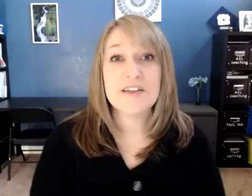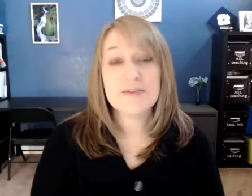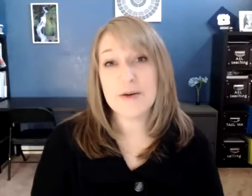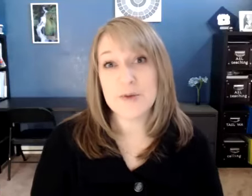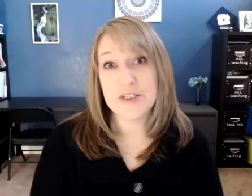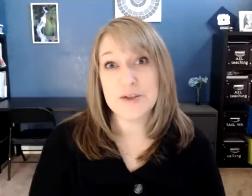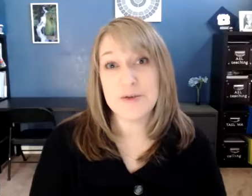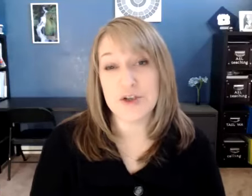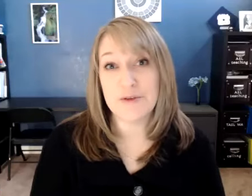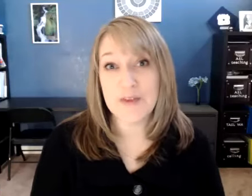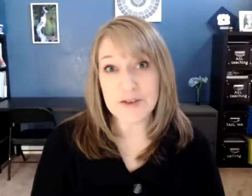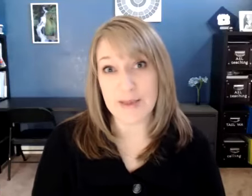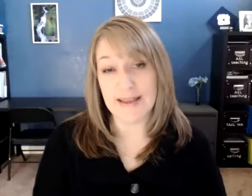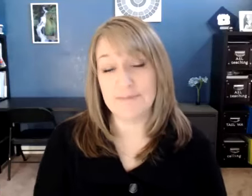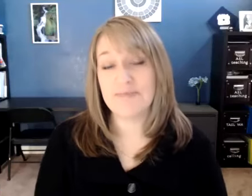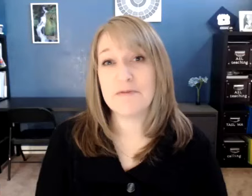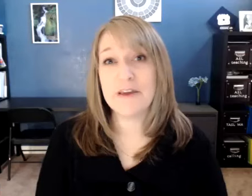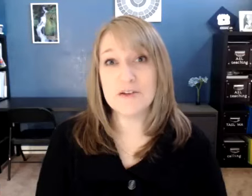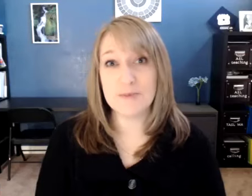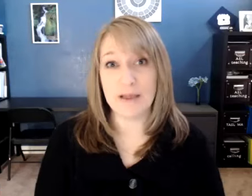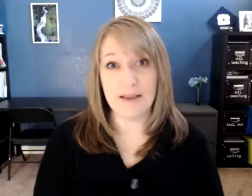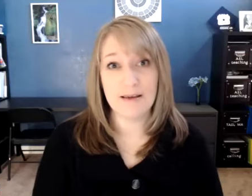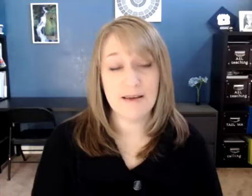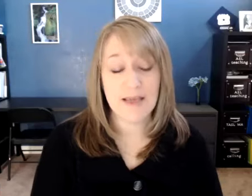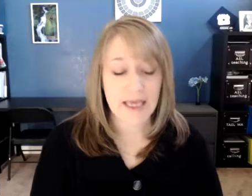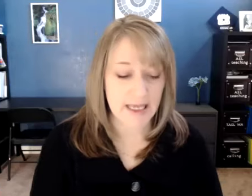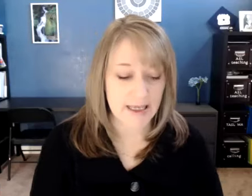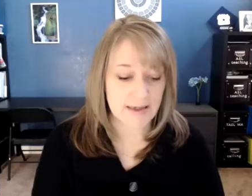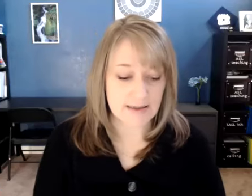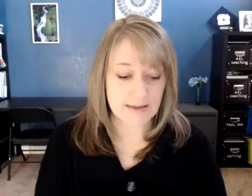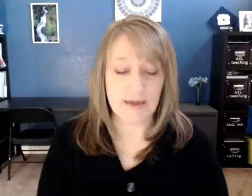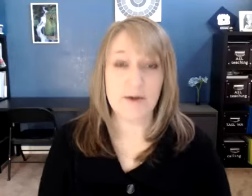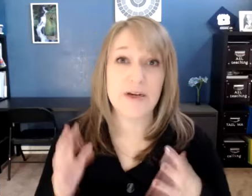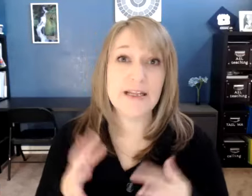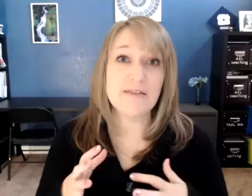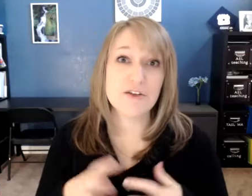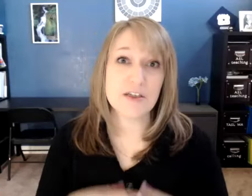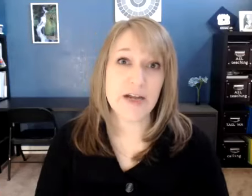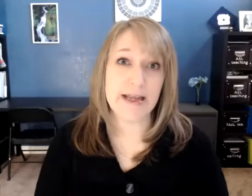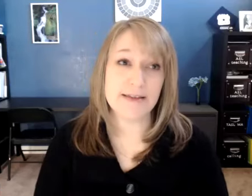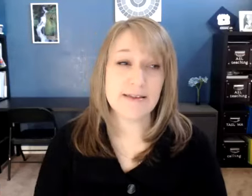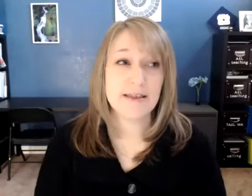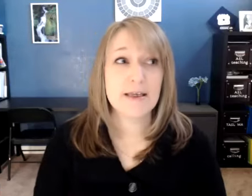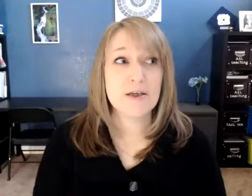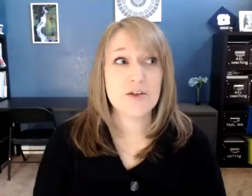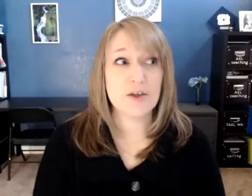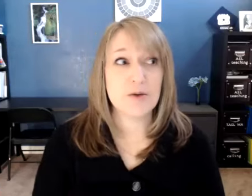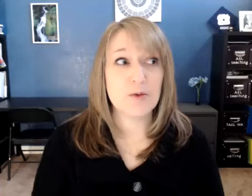In this video, I'm going to show you fingerspelling. Fingerspelling is creating letters on your hands